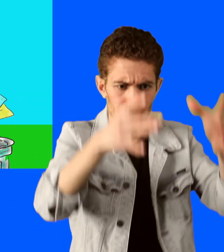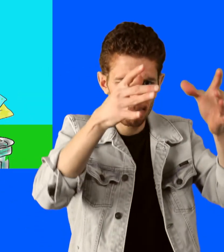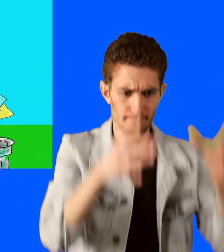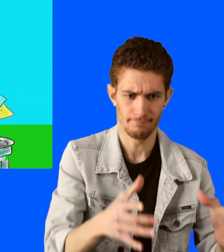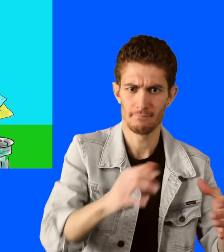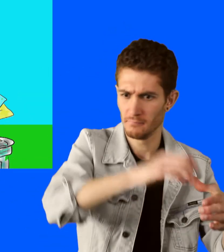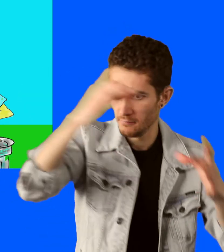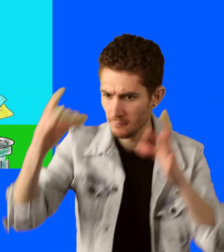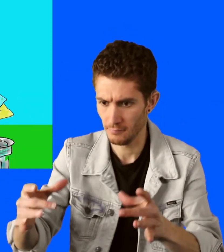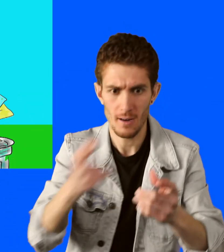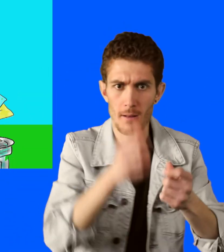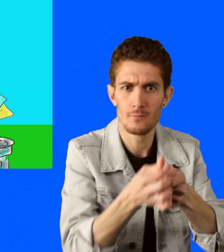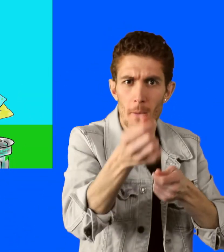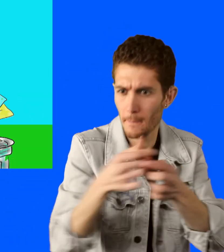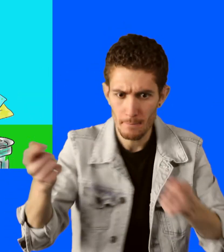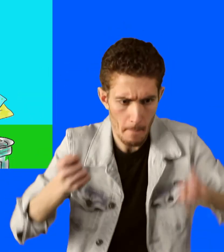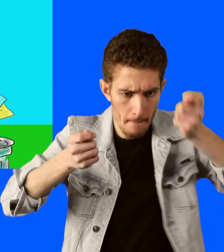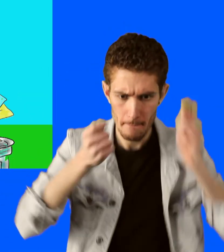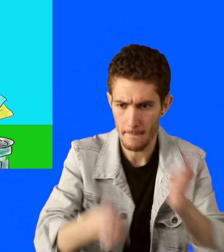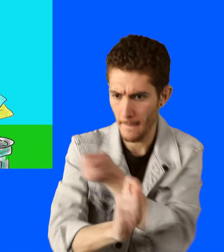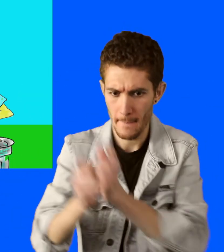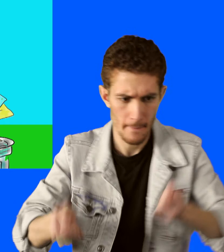a symbol from the dustbin lid